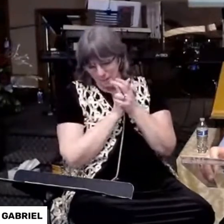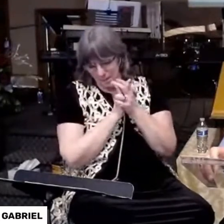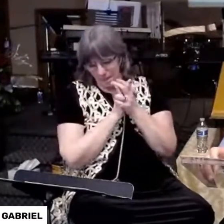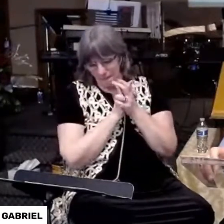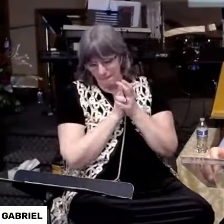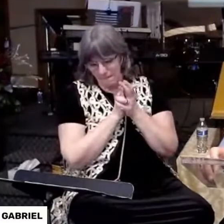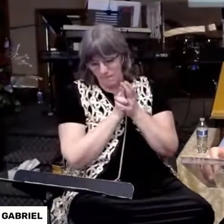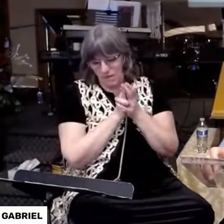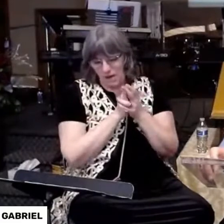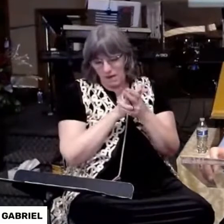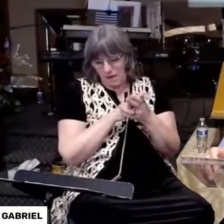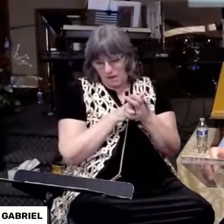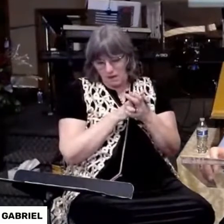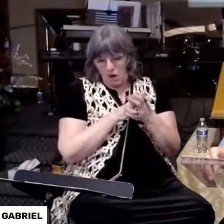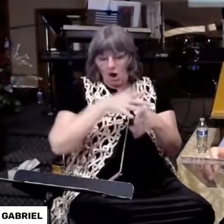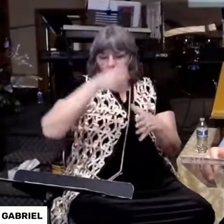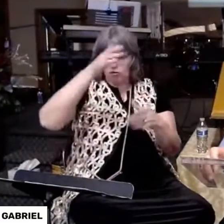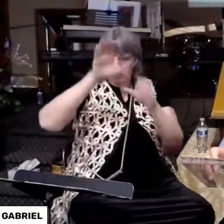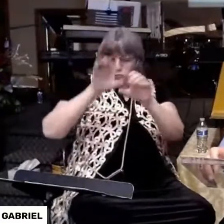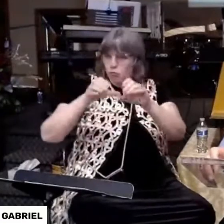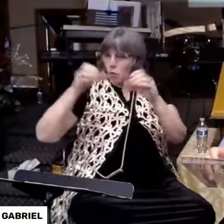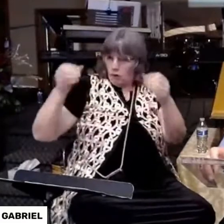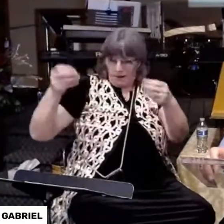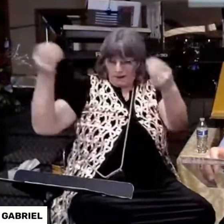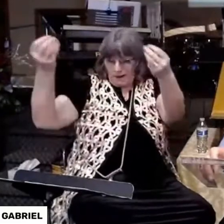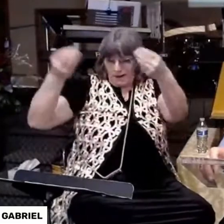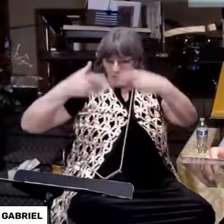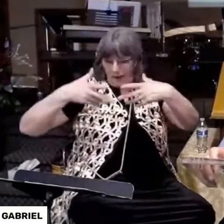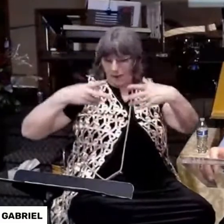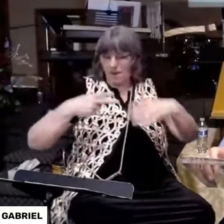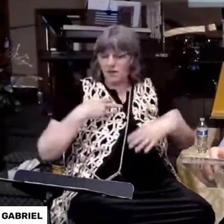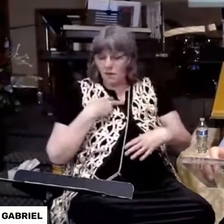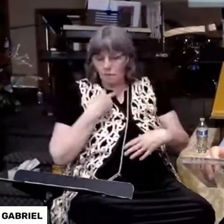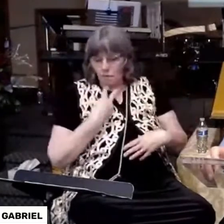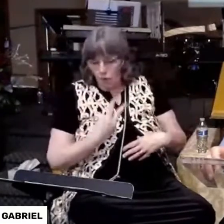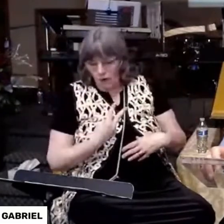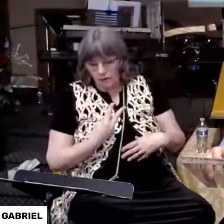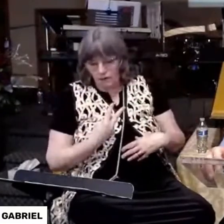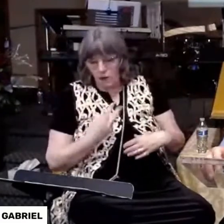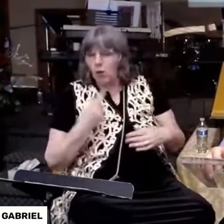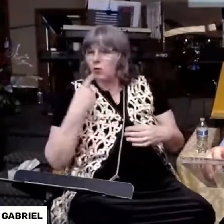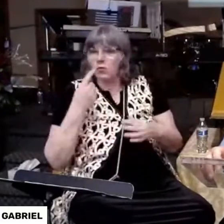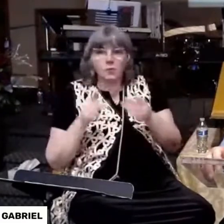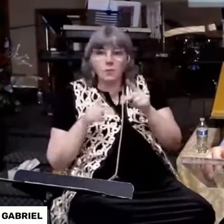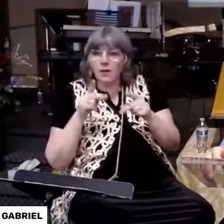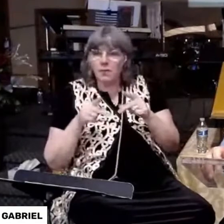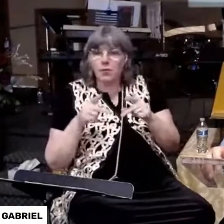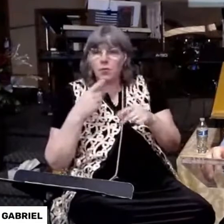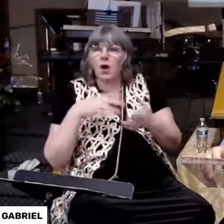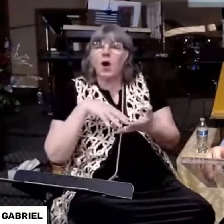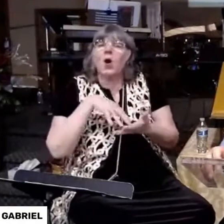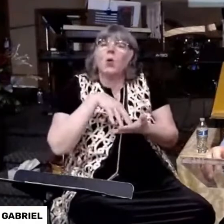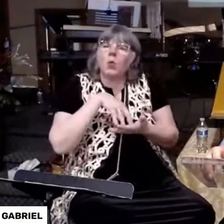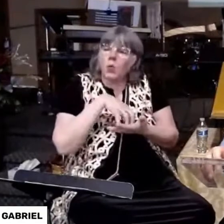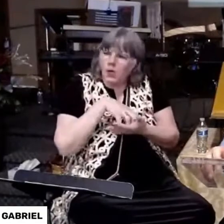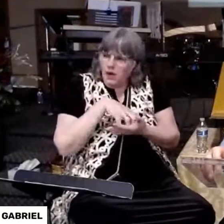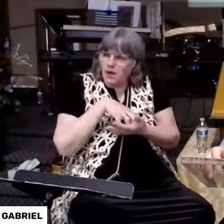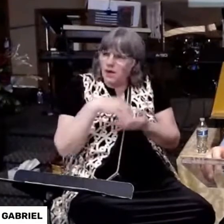It came as an advocate for the poor and the weak.